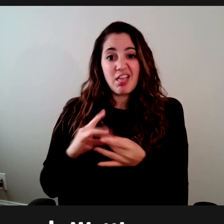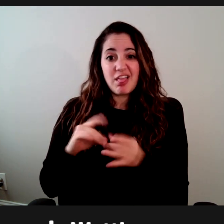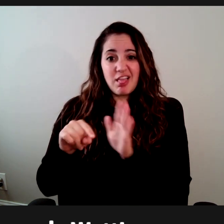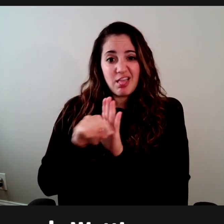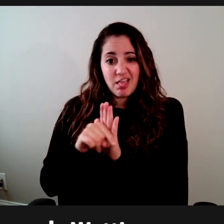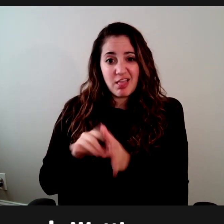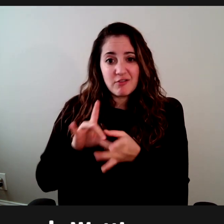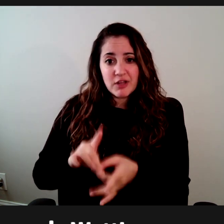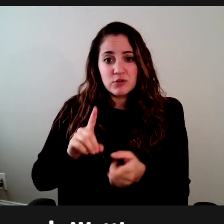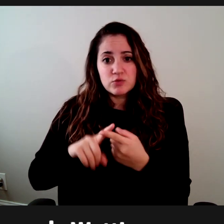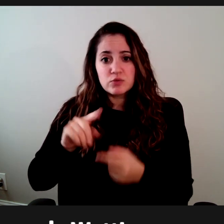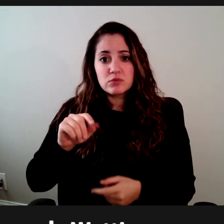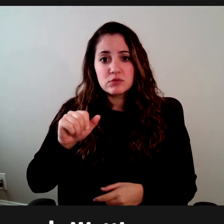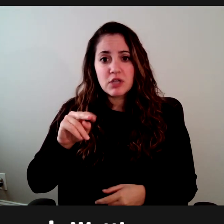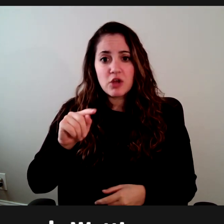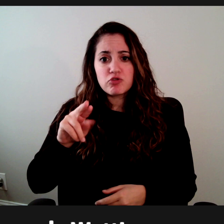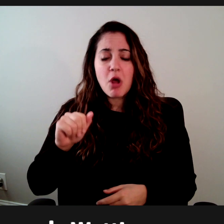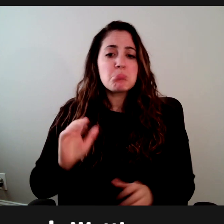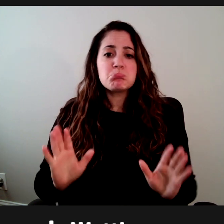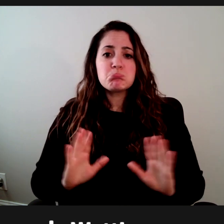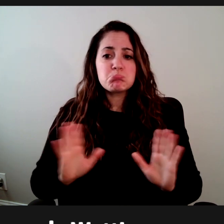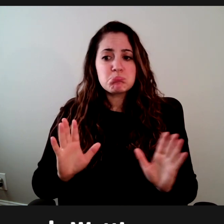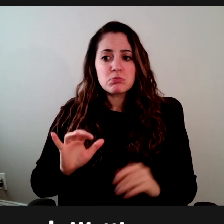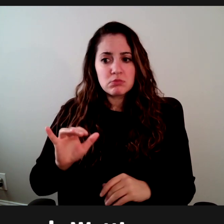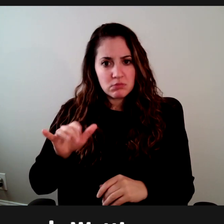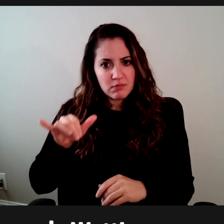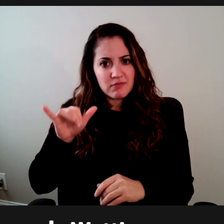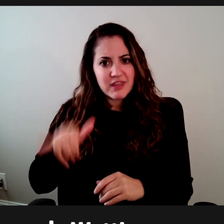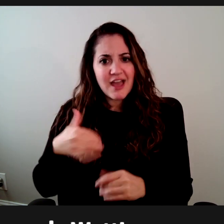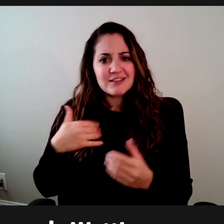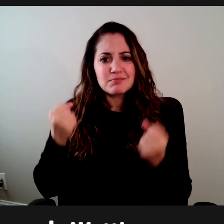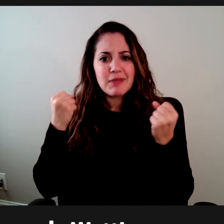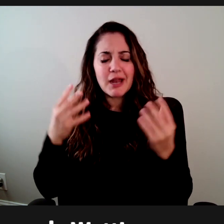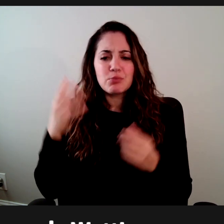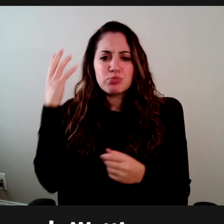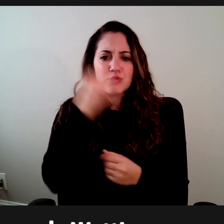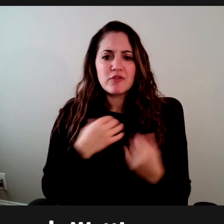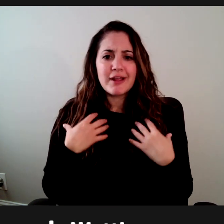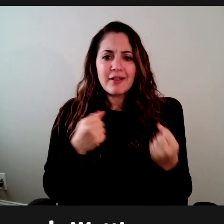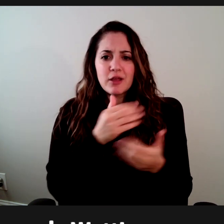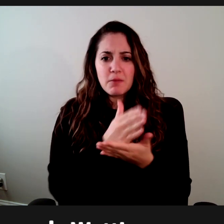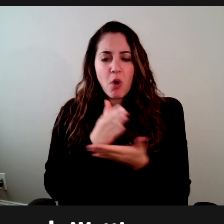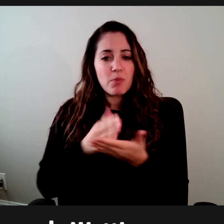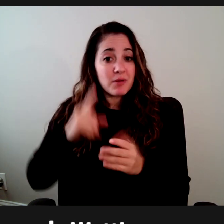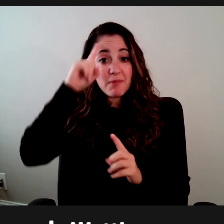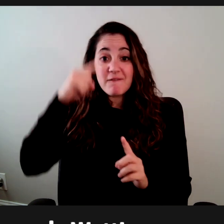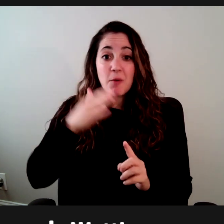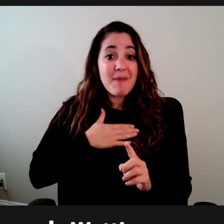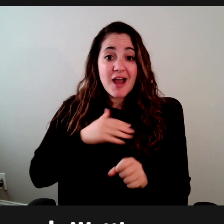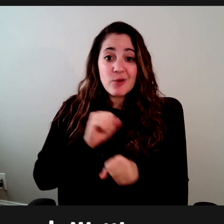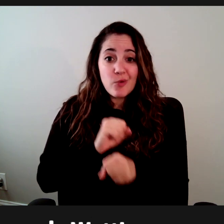saying anything negative about Tantra. There's a lot of really beautiful healing components to it. But for